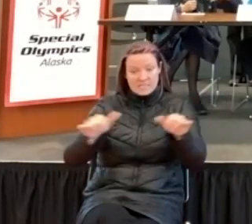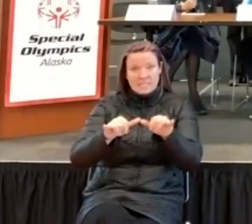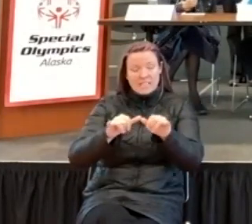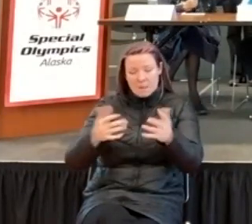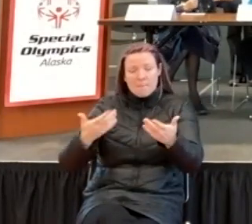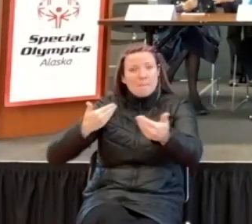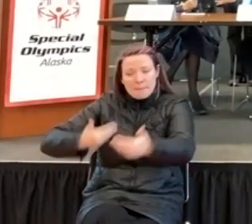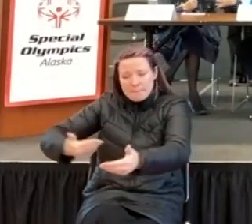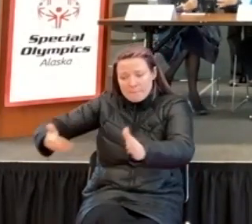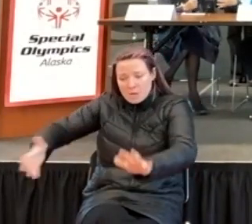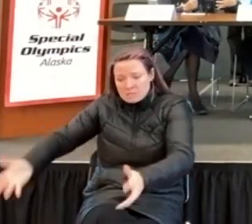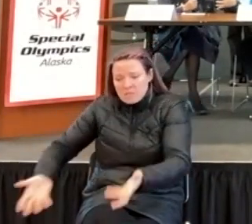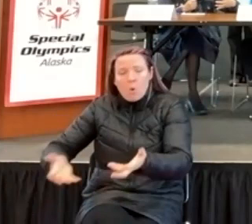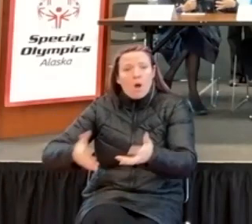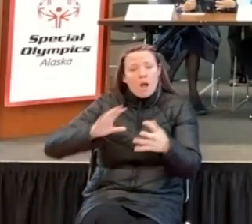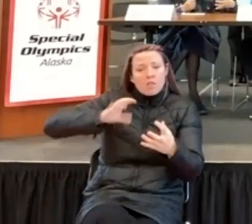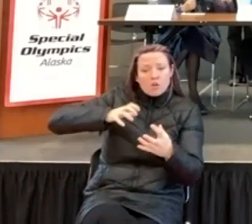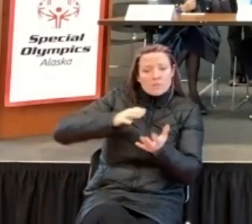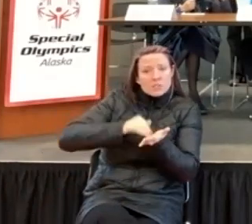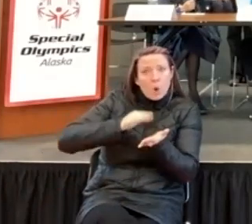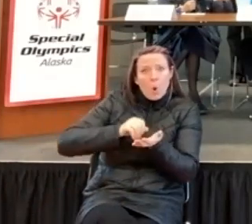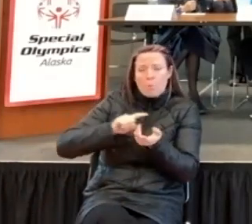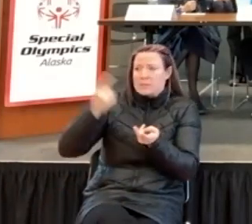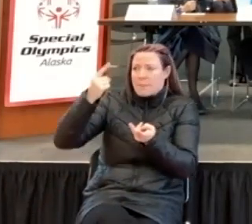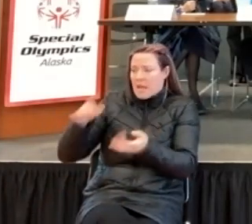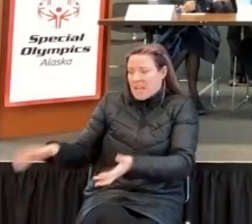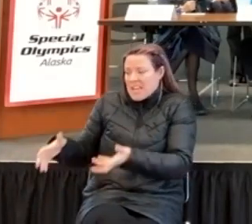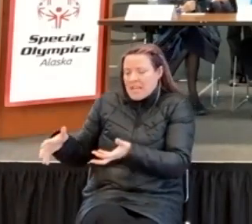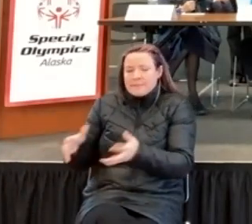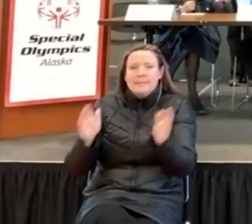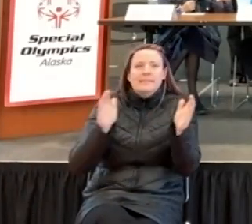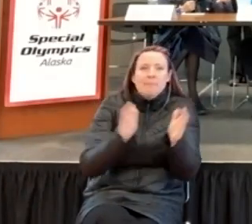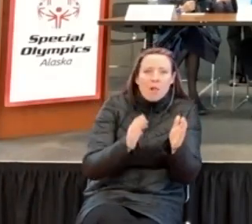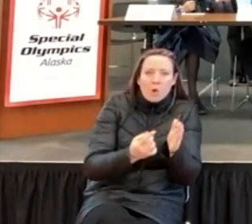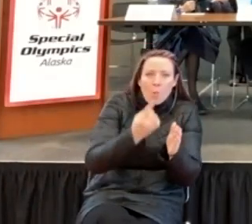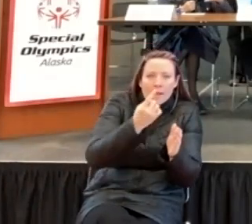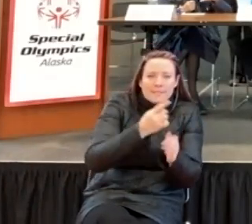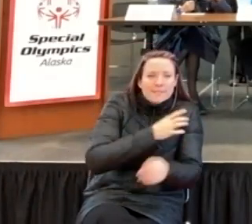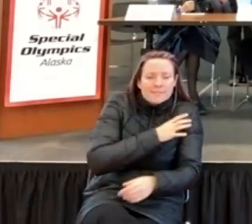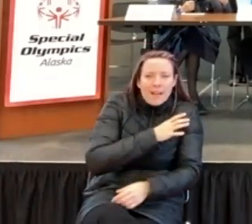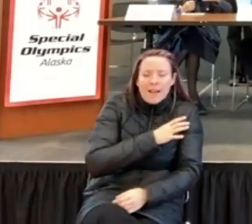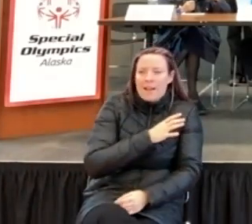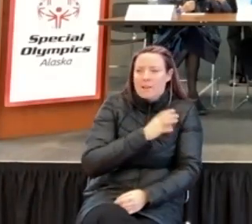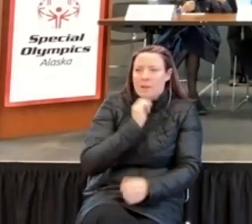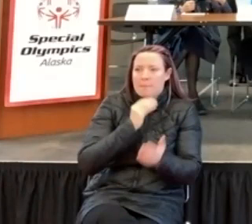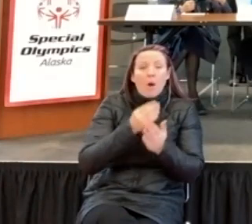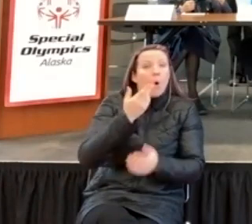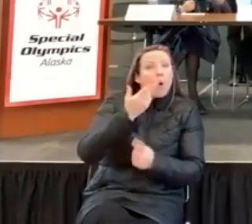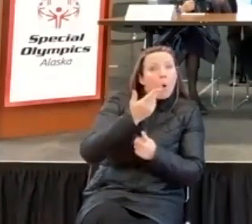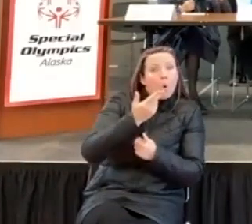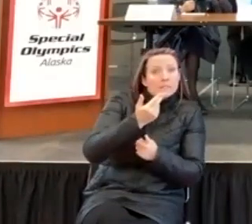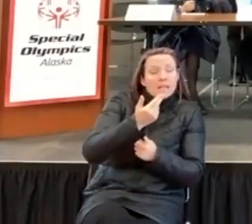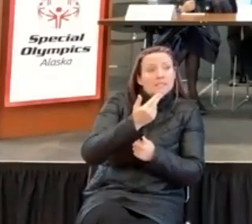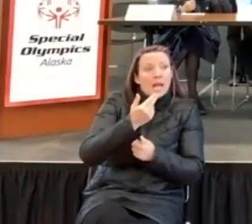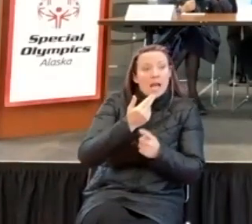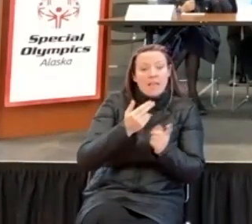that big thing of laundry soap is tough. I now save the smaller ones that you used to get at like at hotels. And